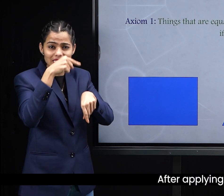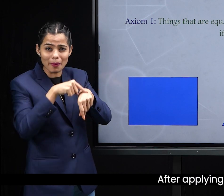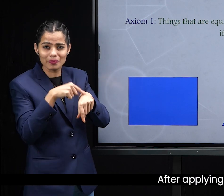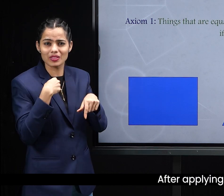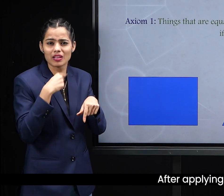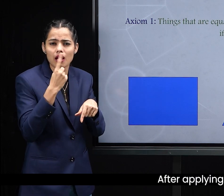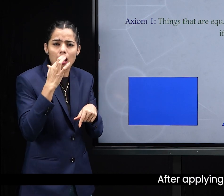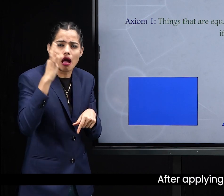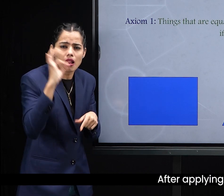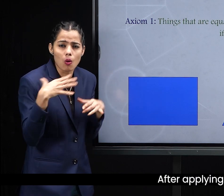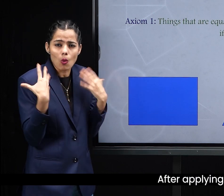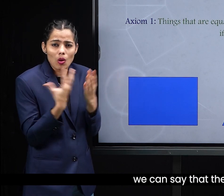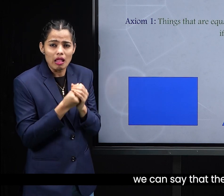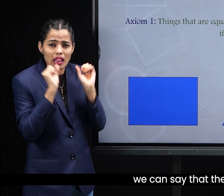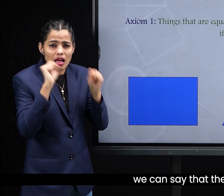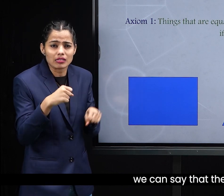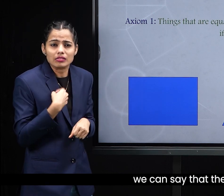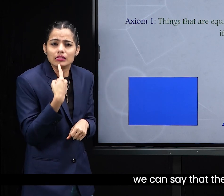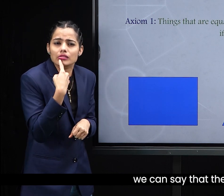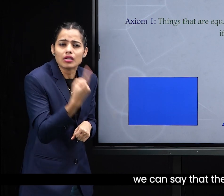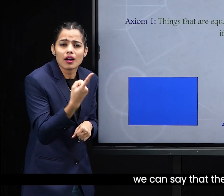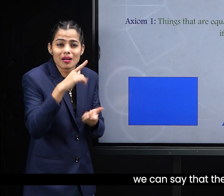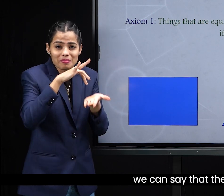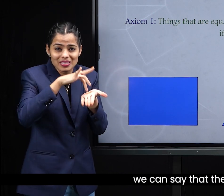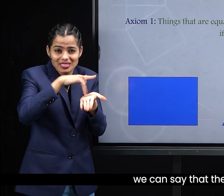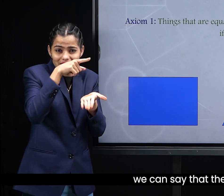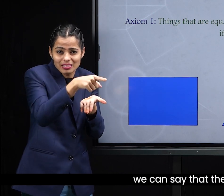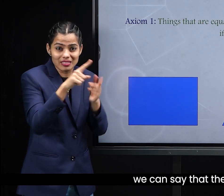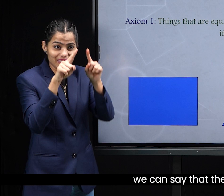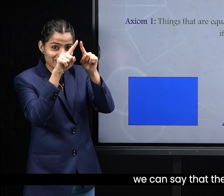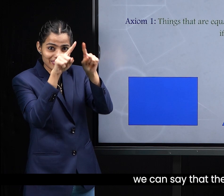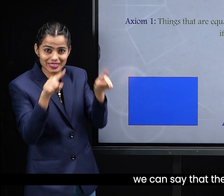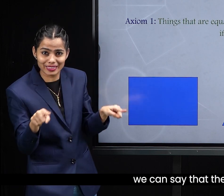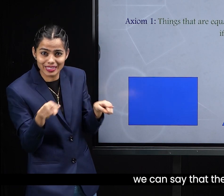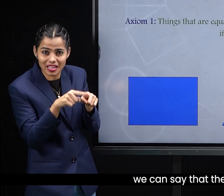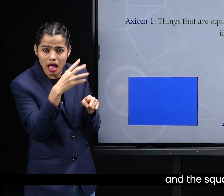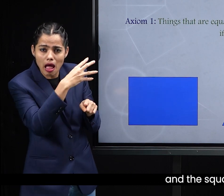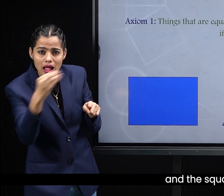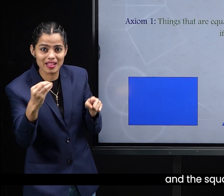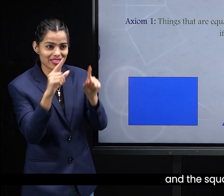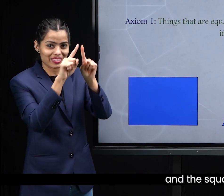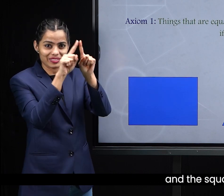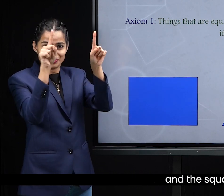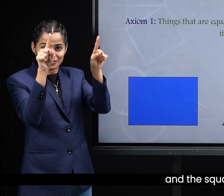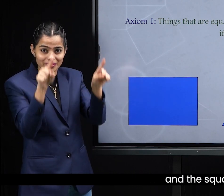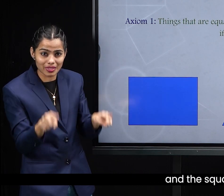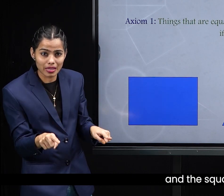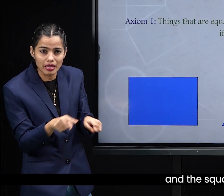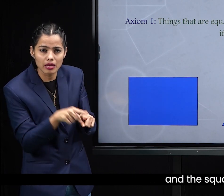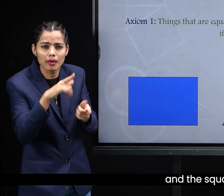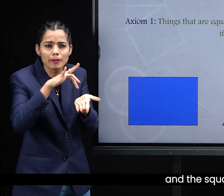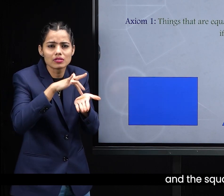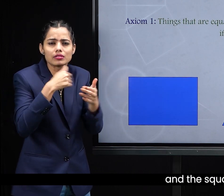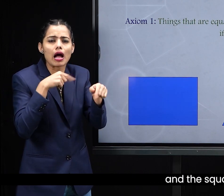After applying the first axiom, we can say that the area of the triangle and the square